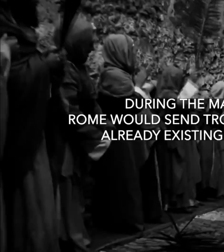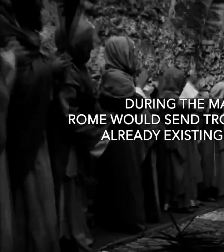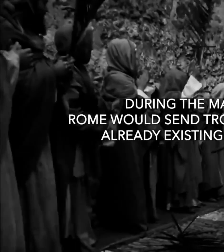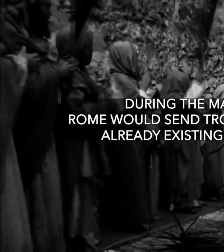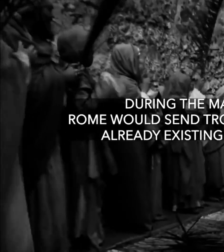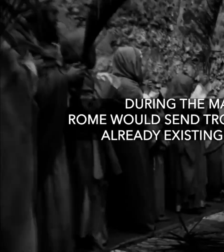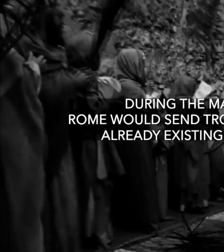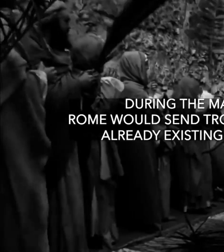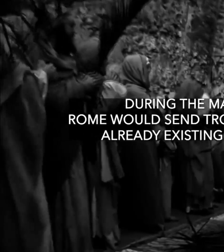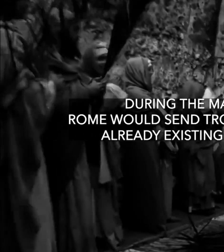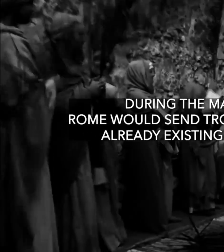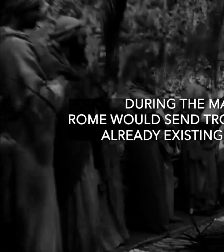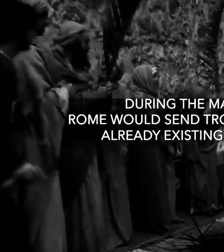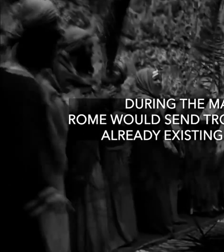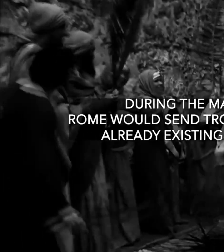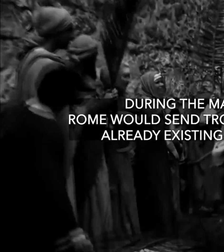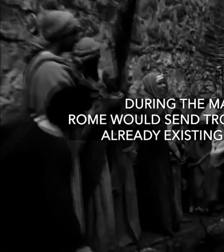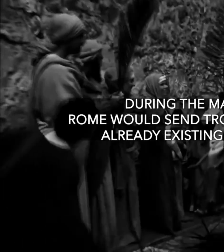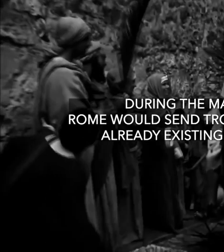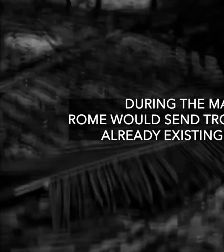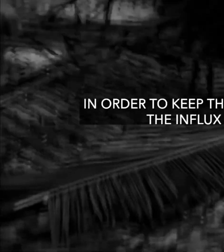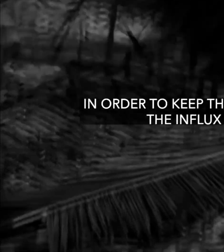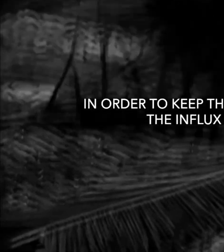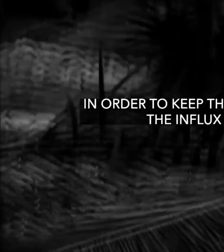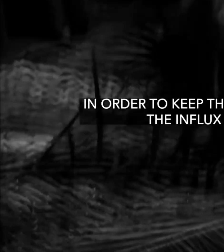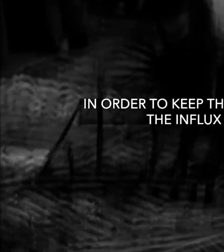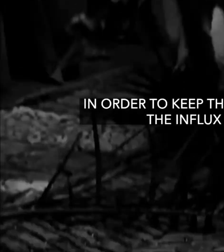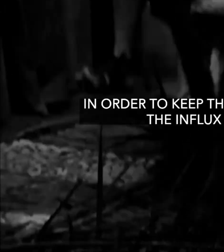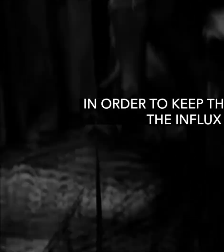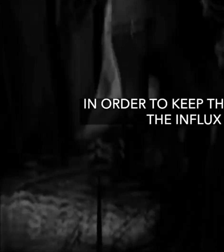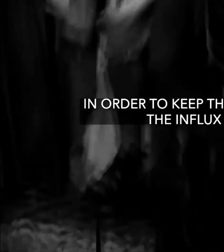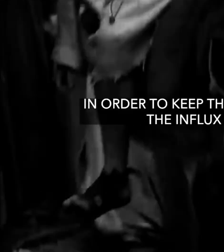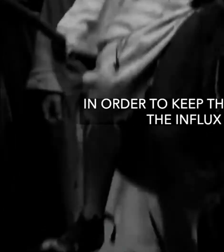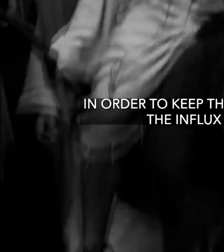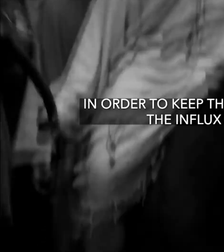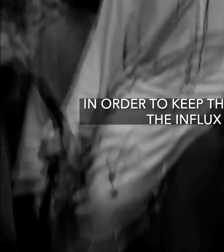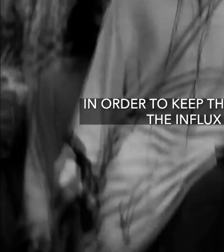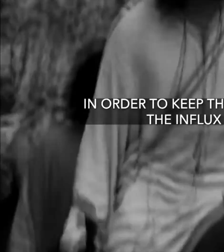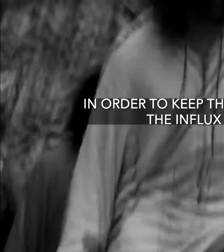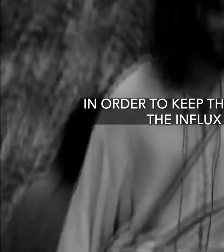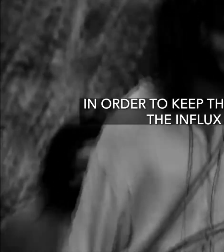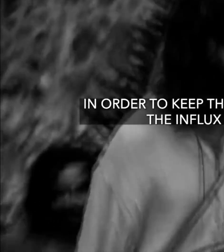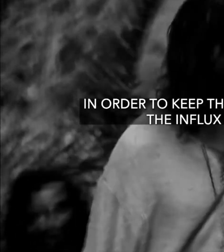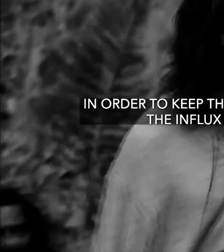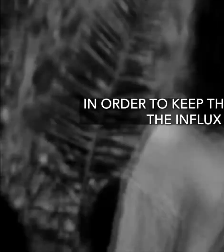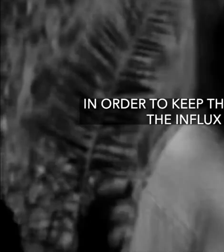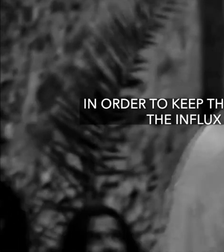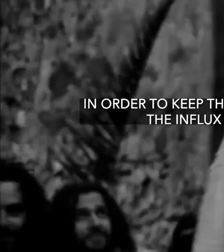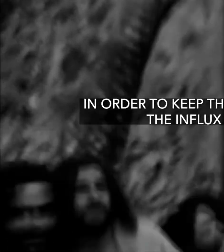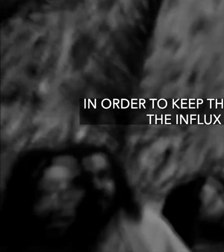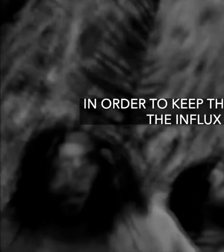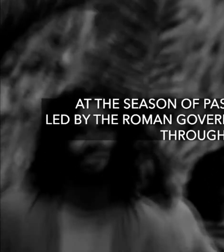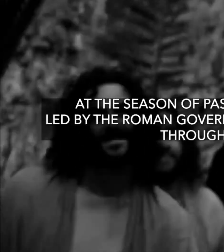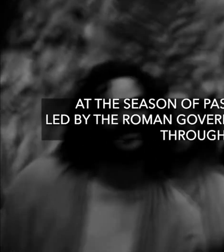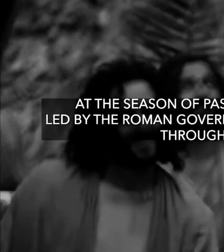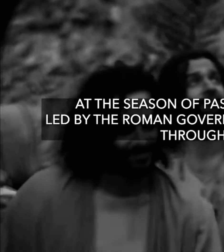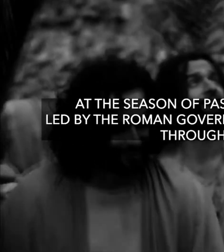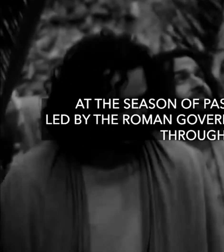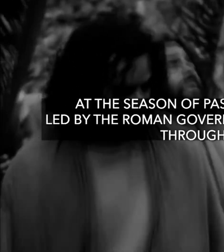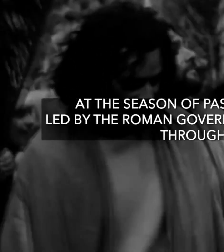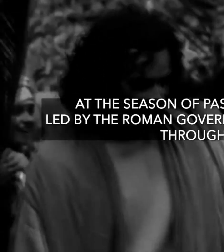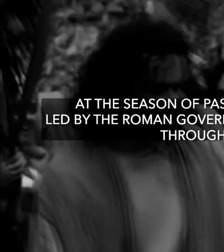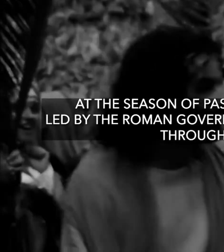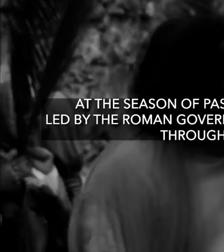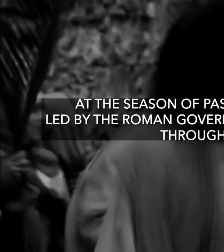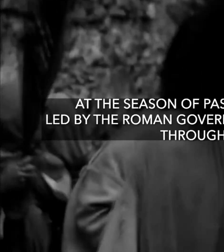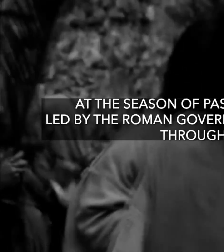to reinforce the already existing military presence in order to keep the peace and manage the influx of pilgrims. At the